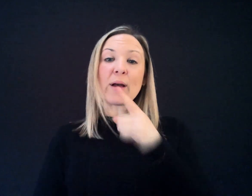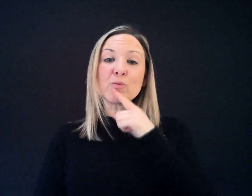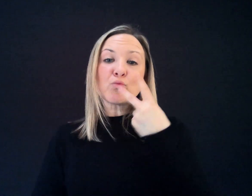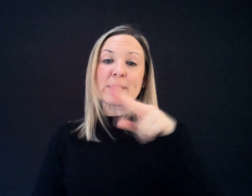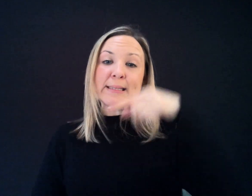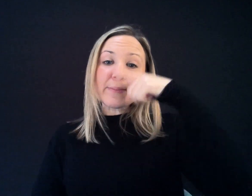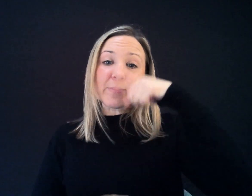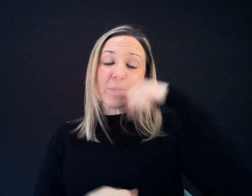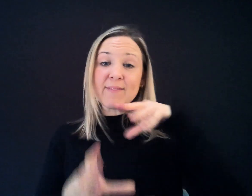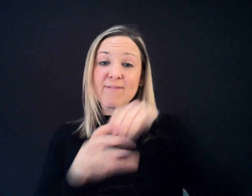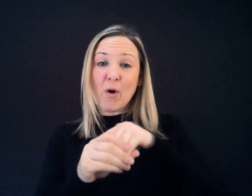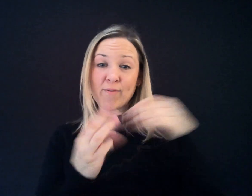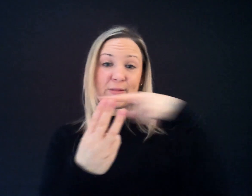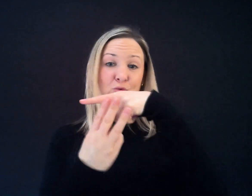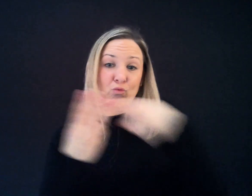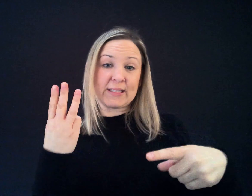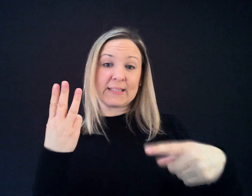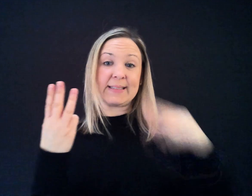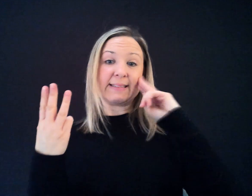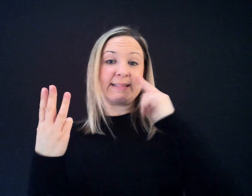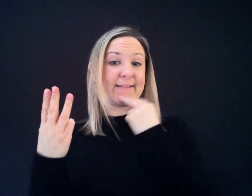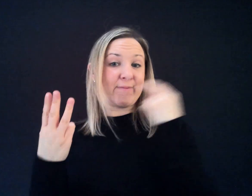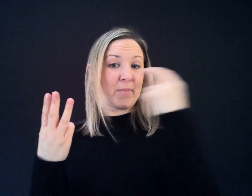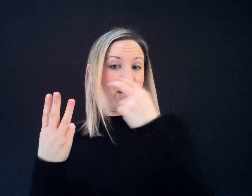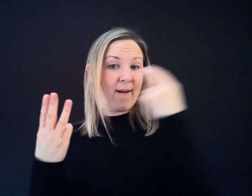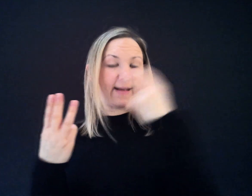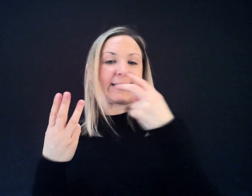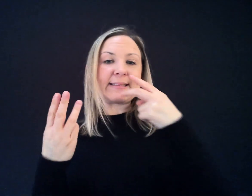3 sessions of deafblind simulated interactive activities.